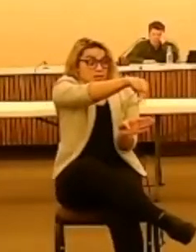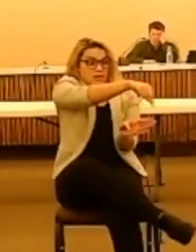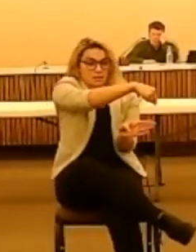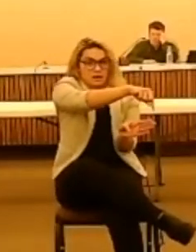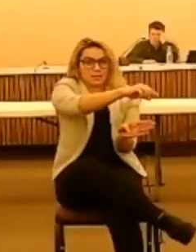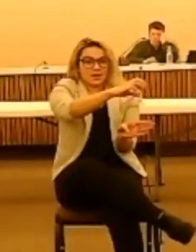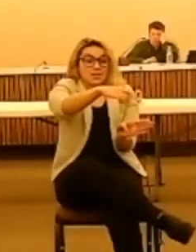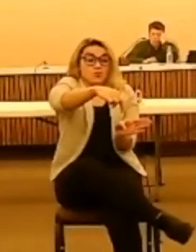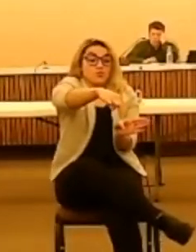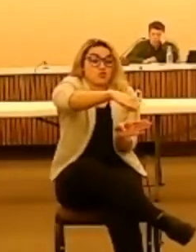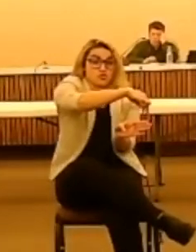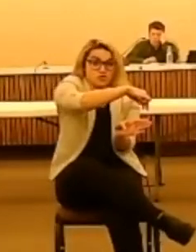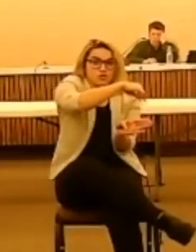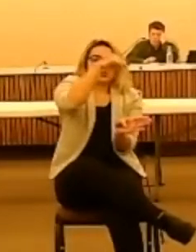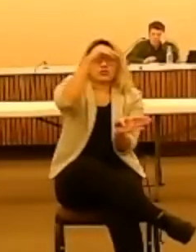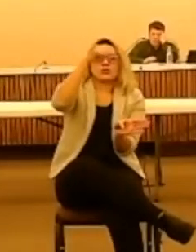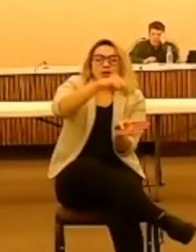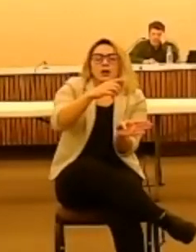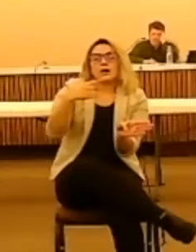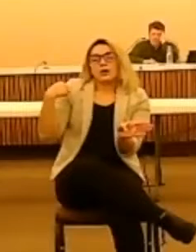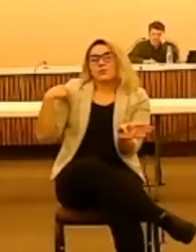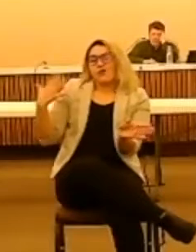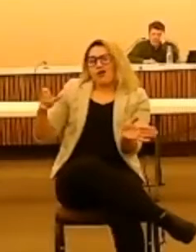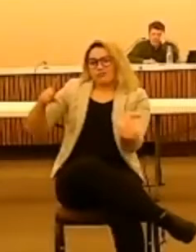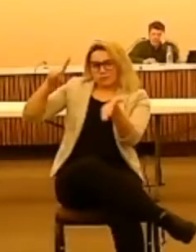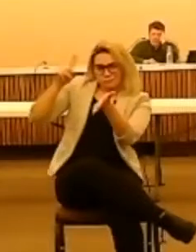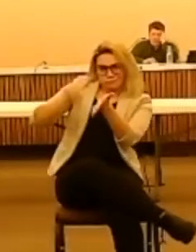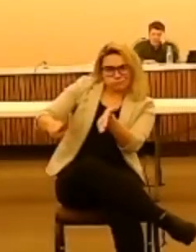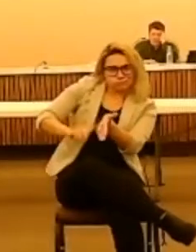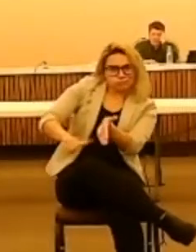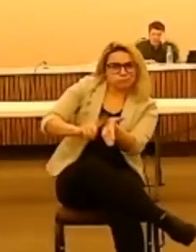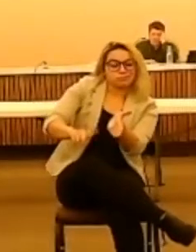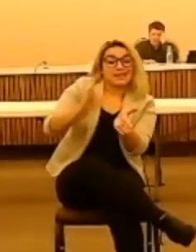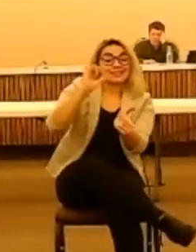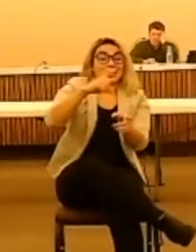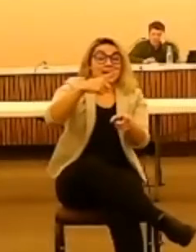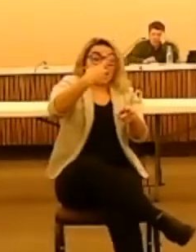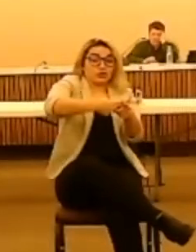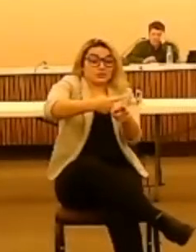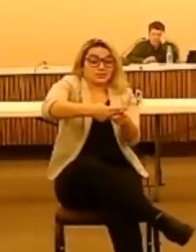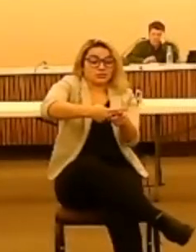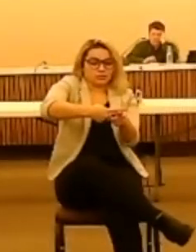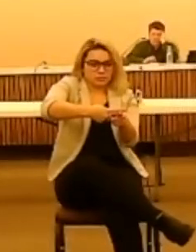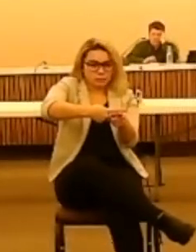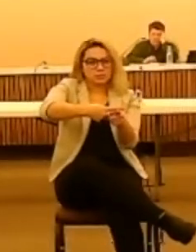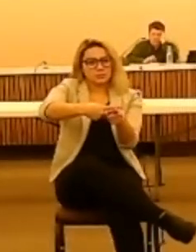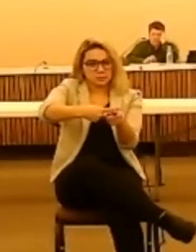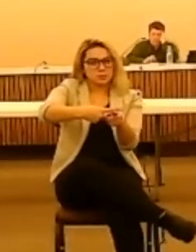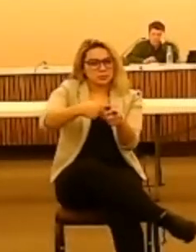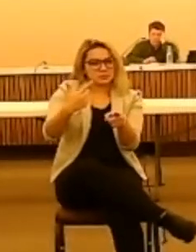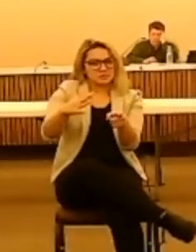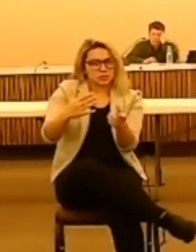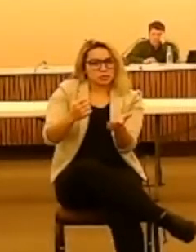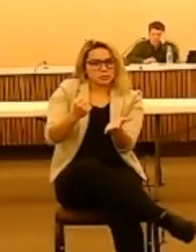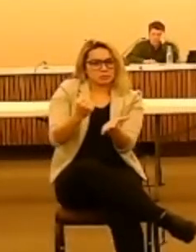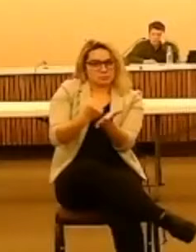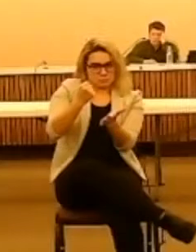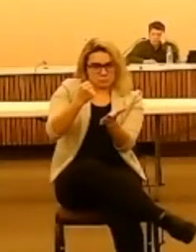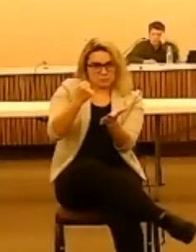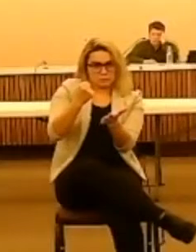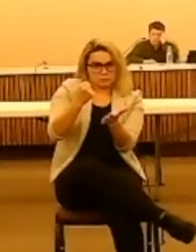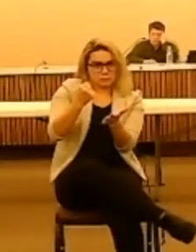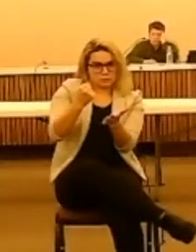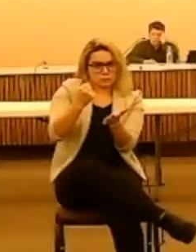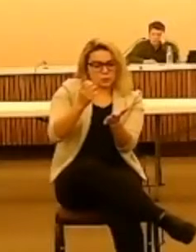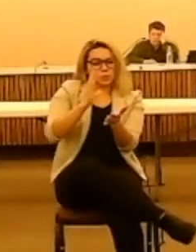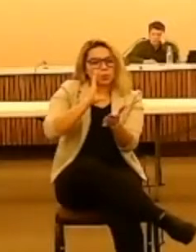East River Road corridor study did identify that intersection as one of the intersections that would